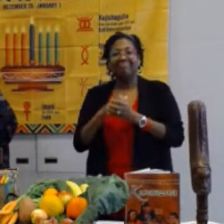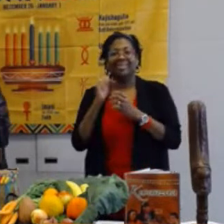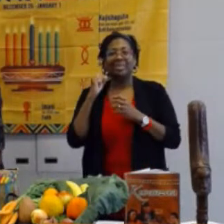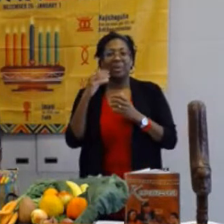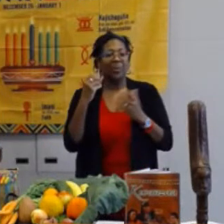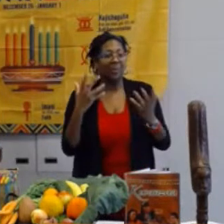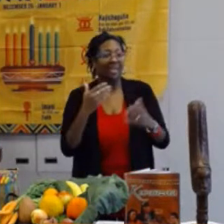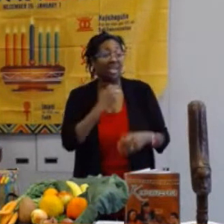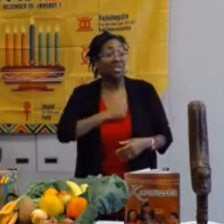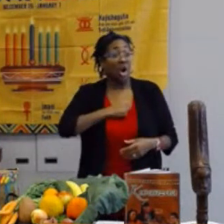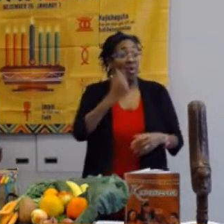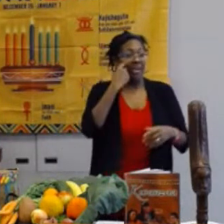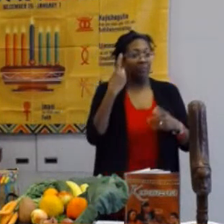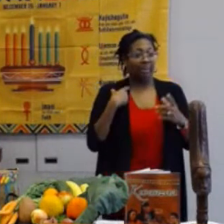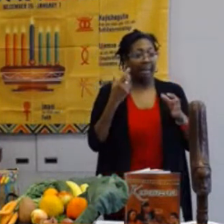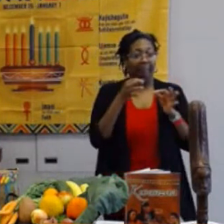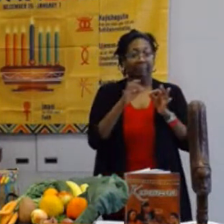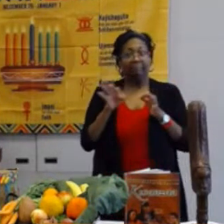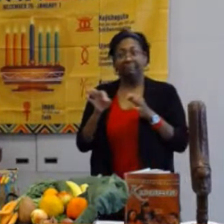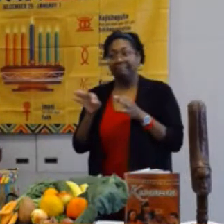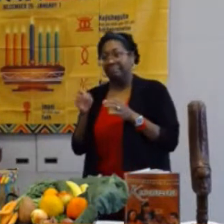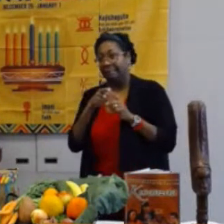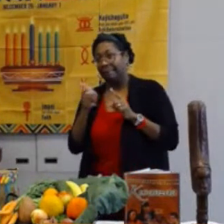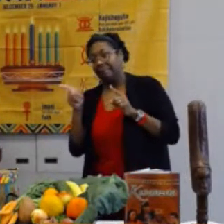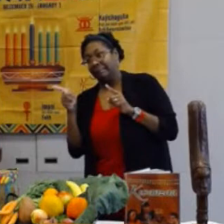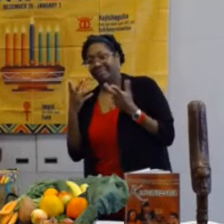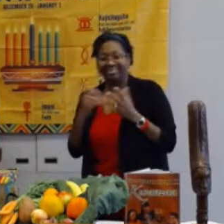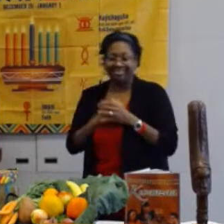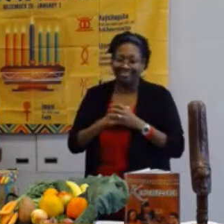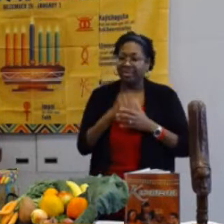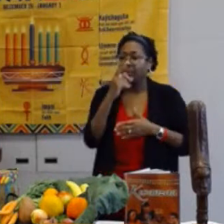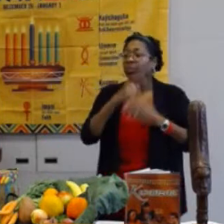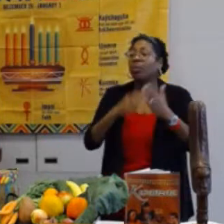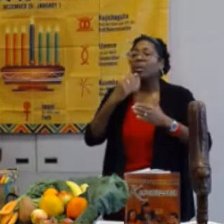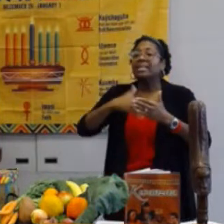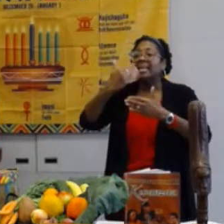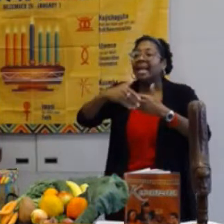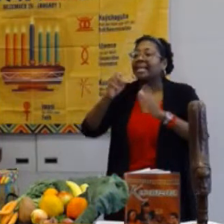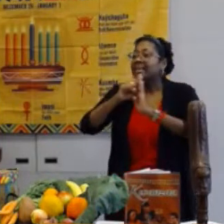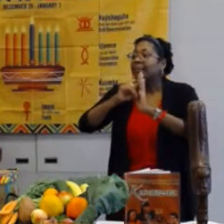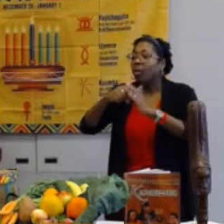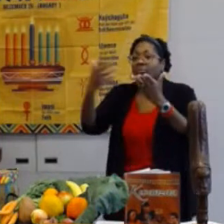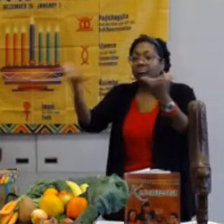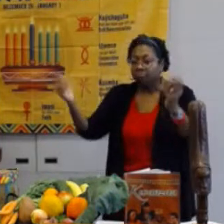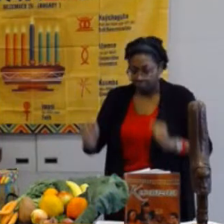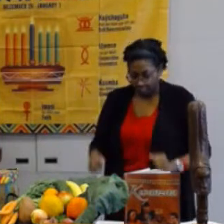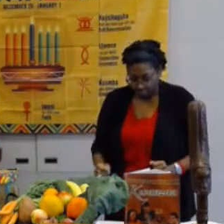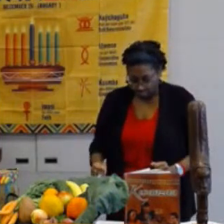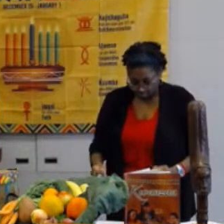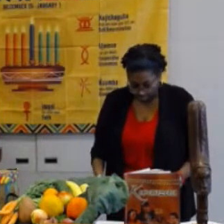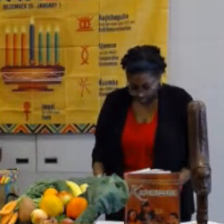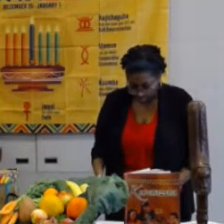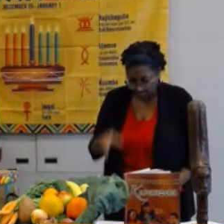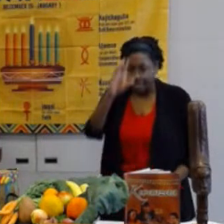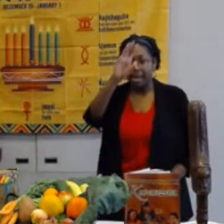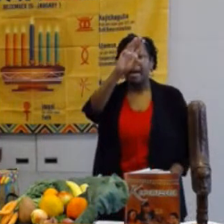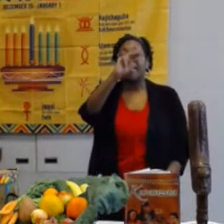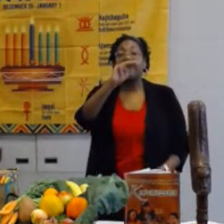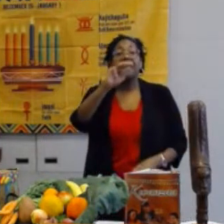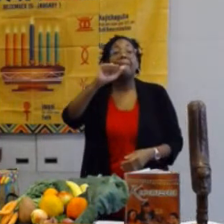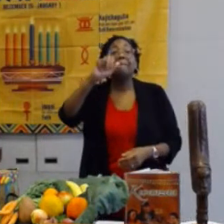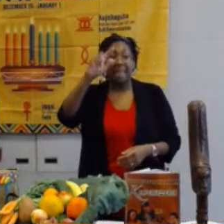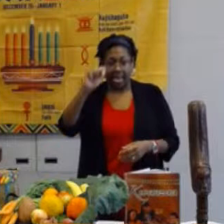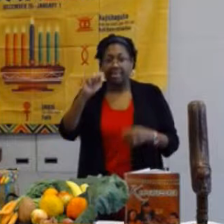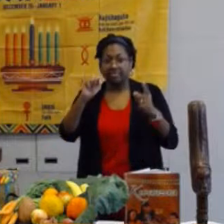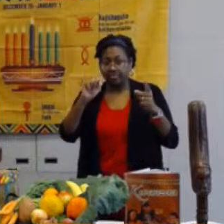kind of go off the script just a little. So what's the next symbol, someone? The mat. The